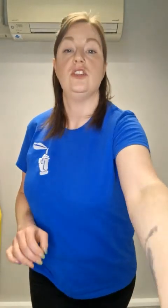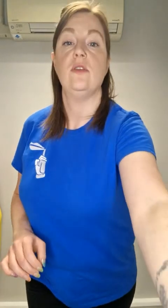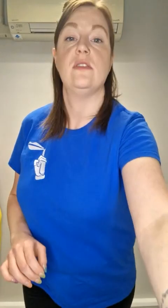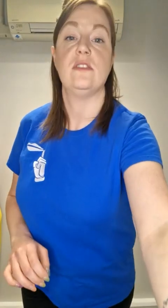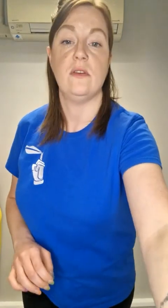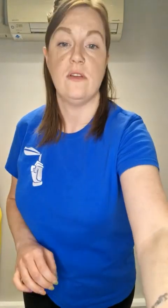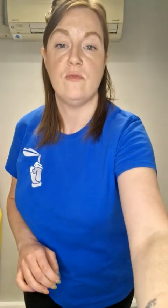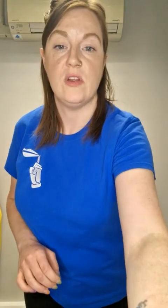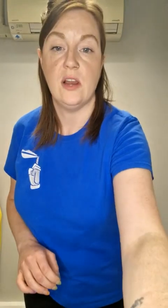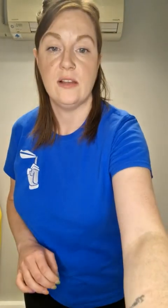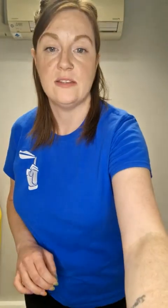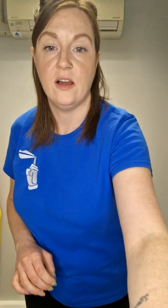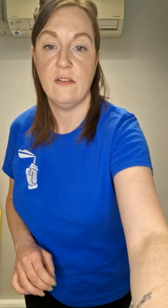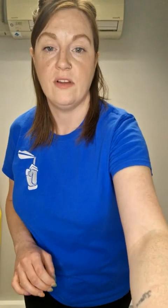you, because I don't know if you realise that